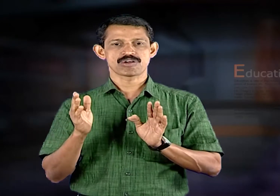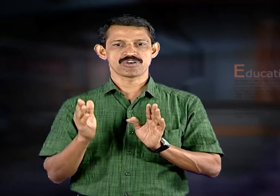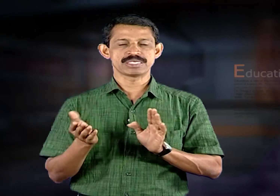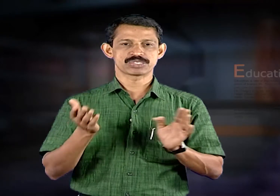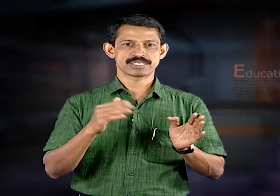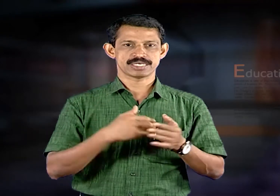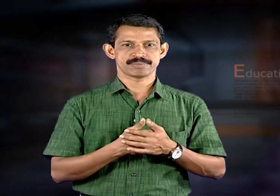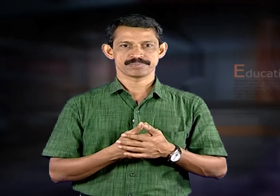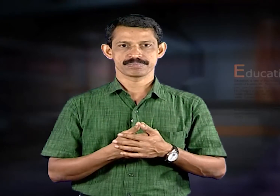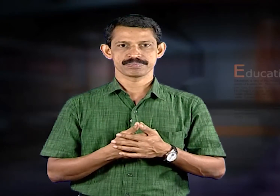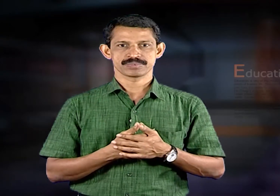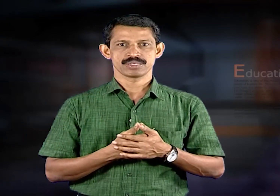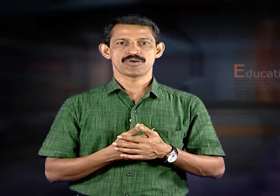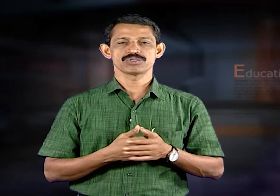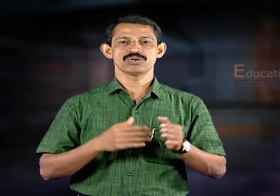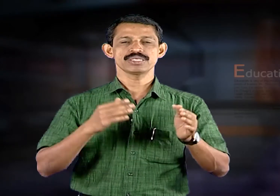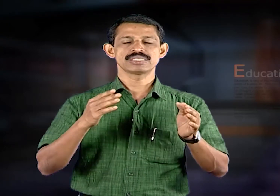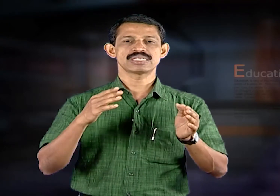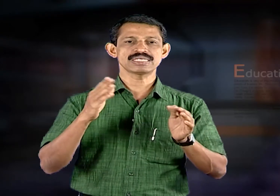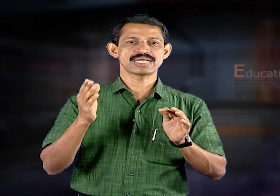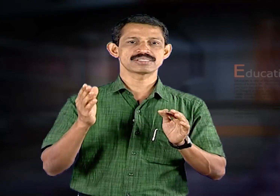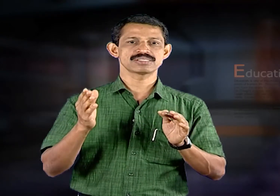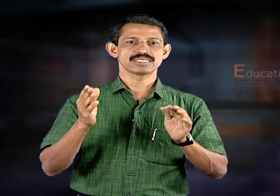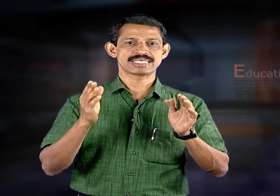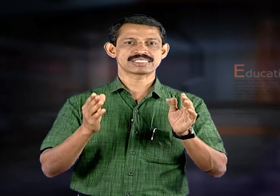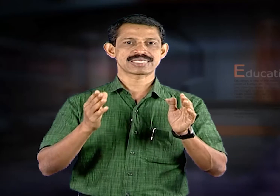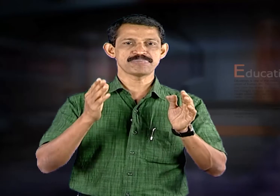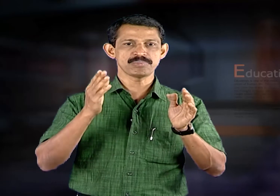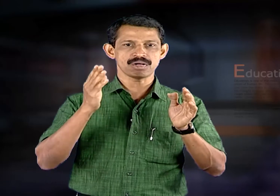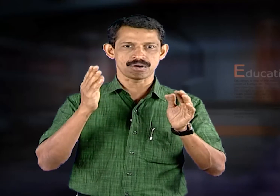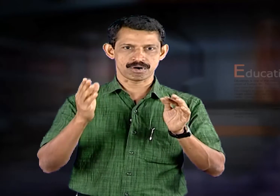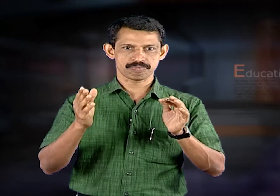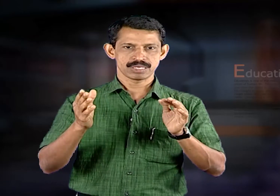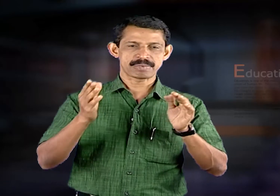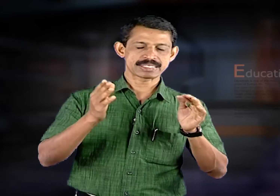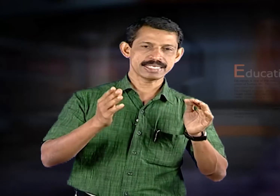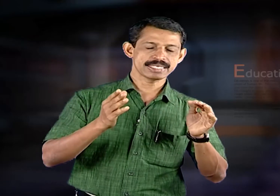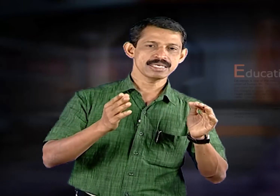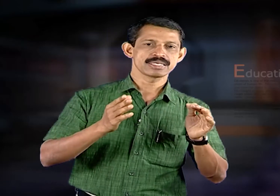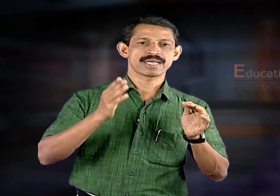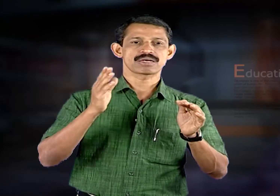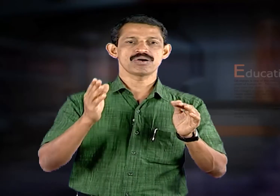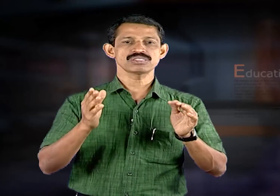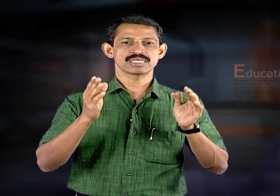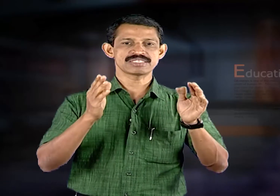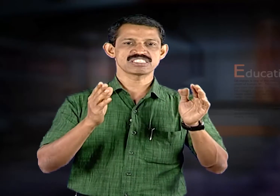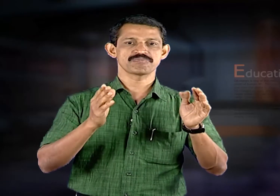non-formal education, although in certain cases it is capable of maintaining a close relationship with